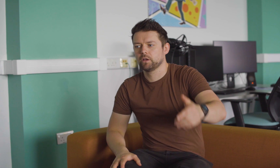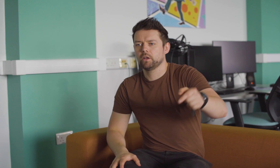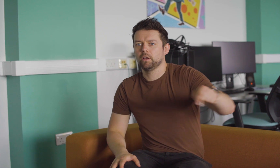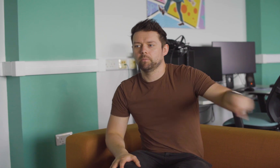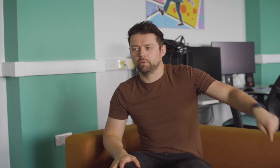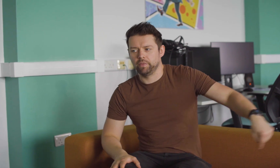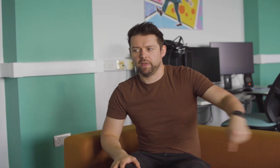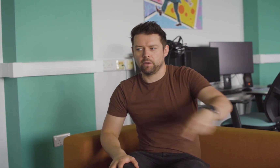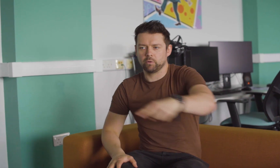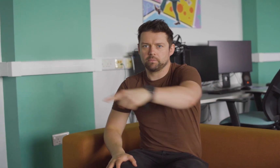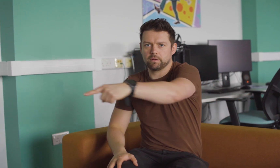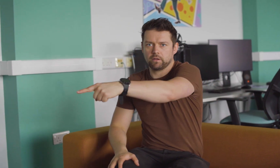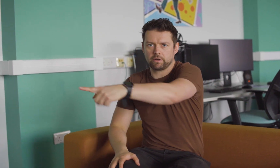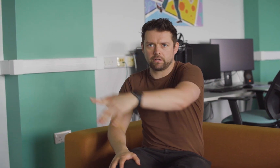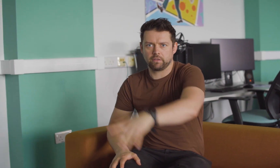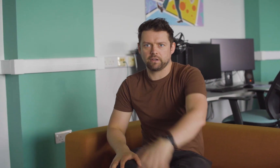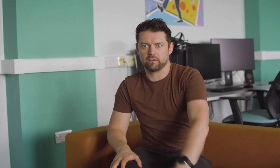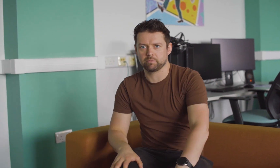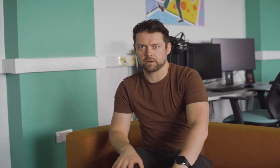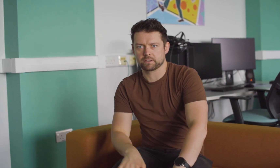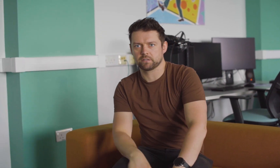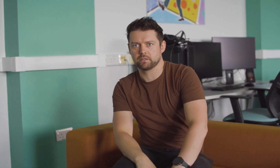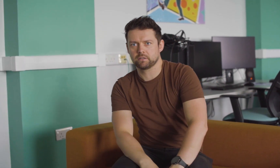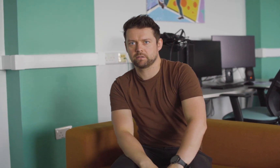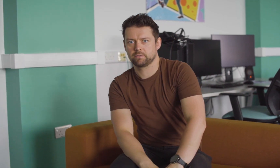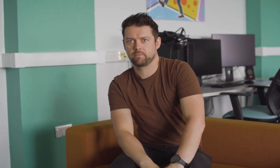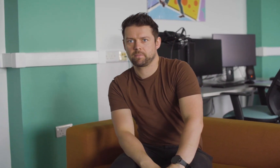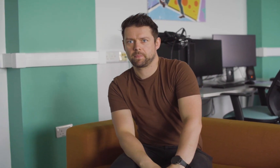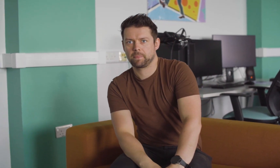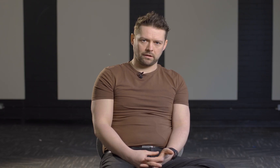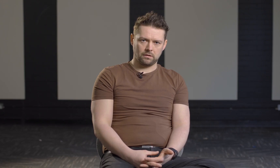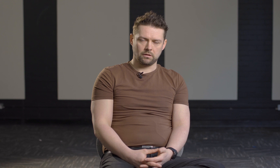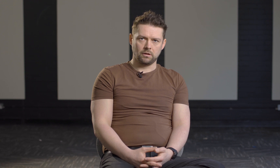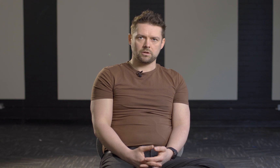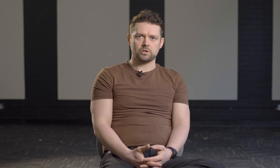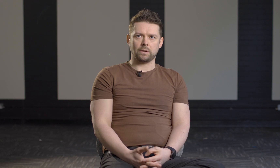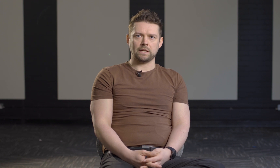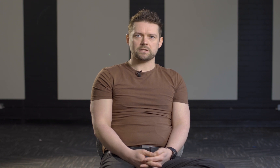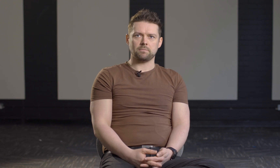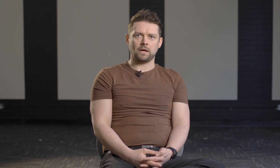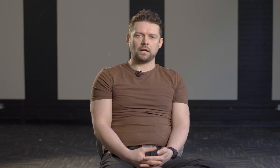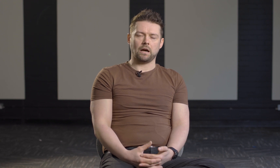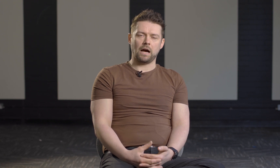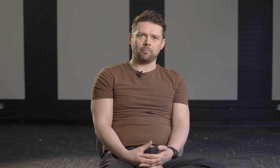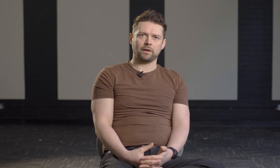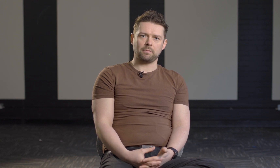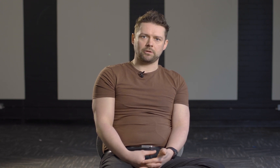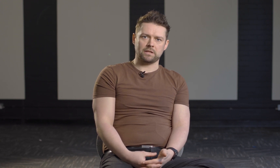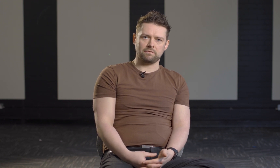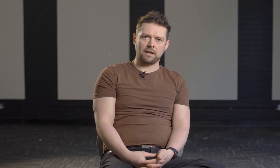around. Access needs to be the first thought when you're planning anything. So it needs to be, I'm thinking about doing this